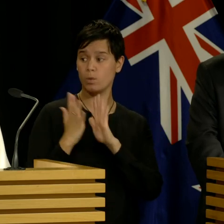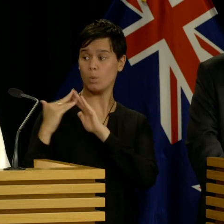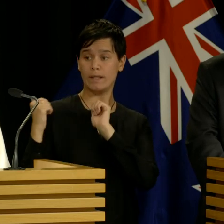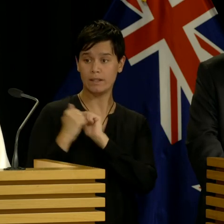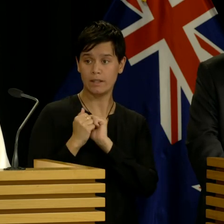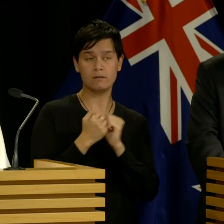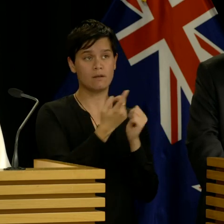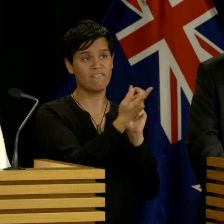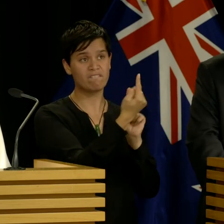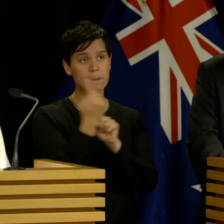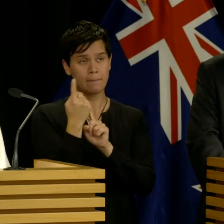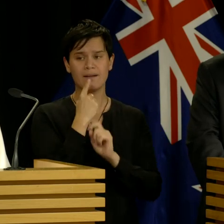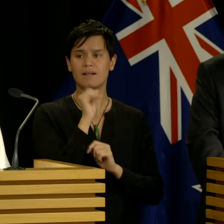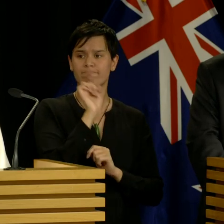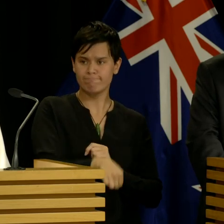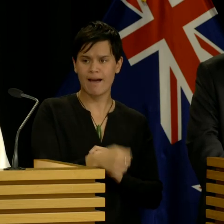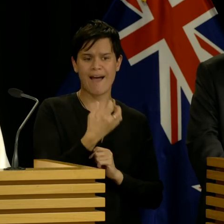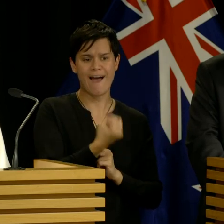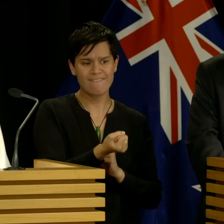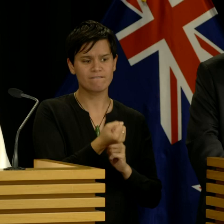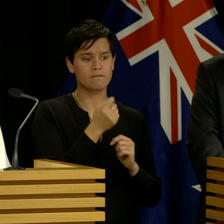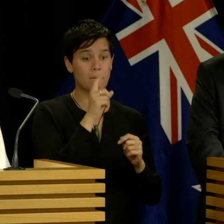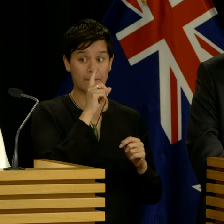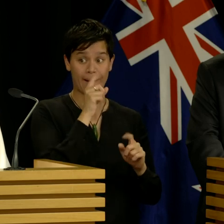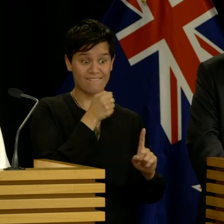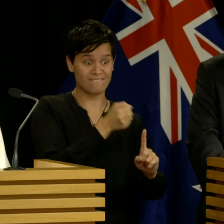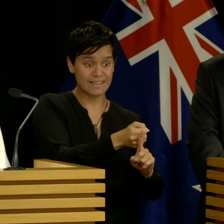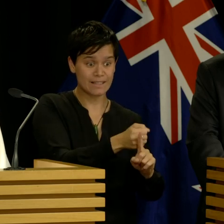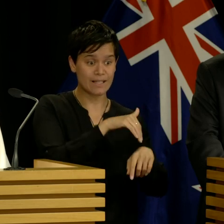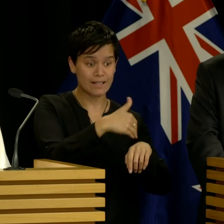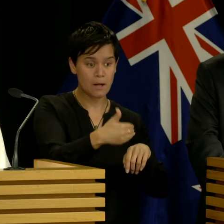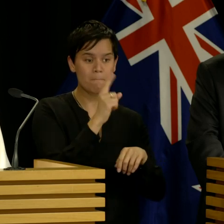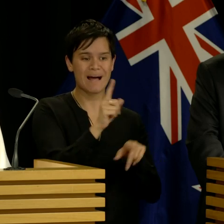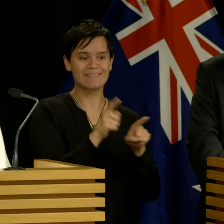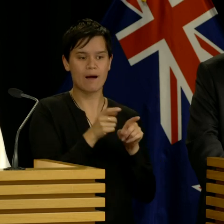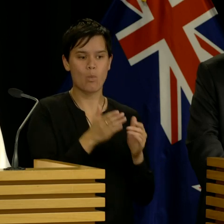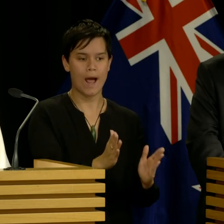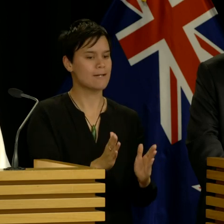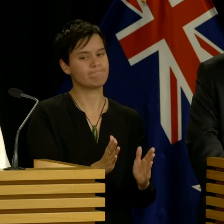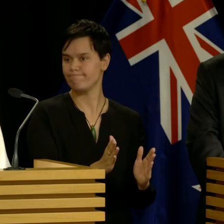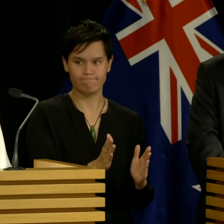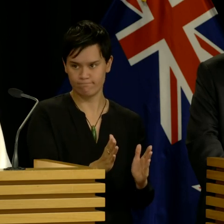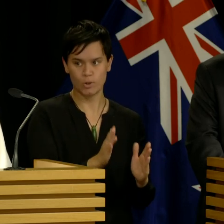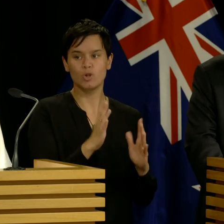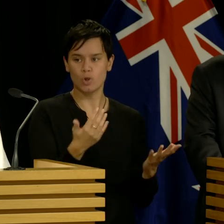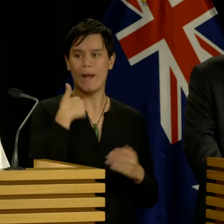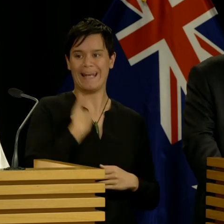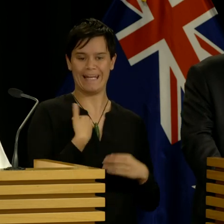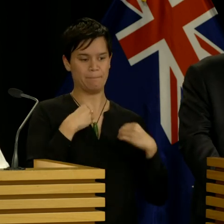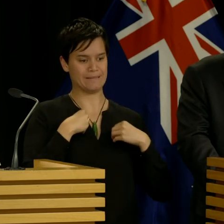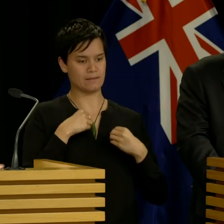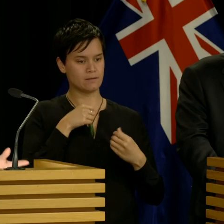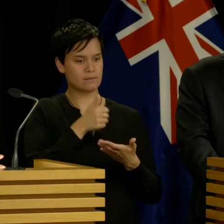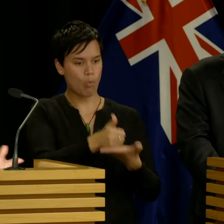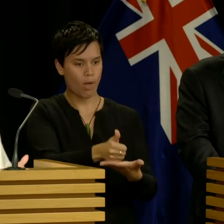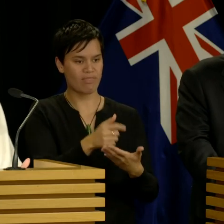is affecting people in different ways. We'll continue to monitor that, but we can design a package that supports that approach. And also, just